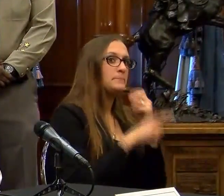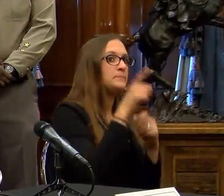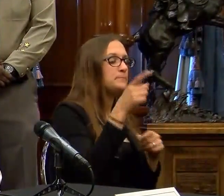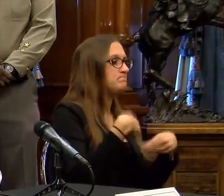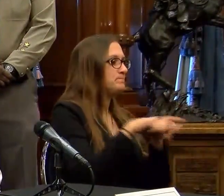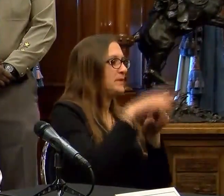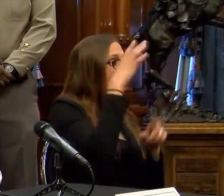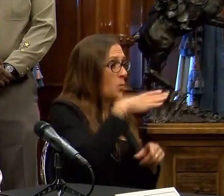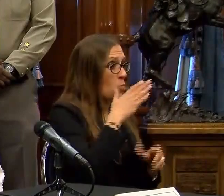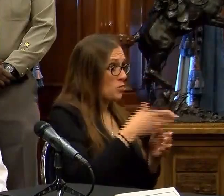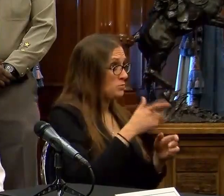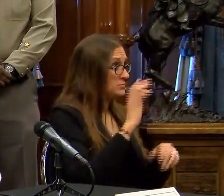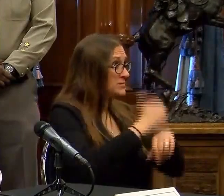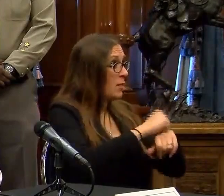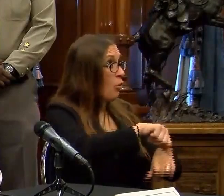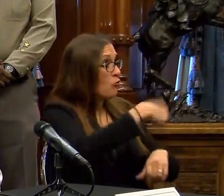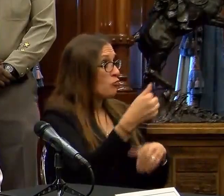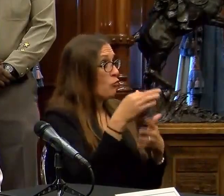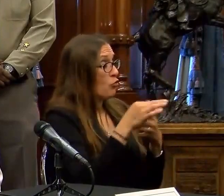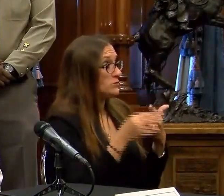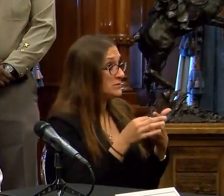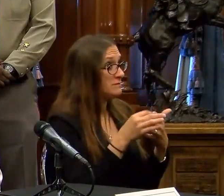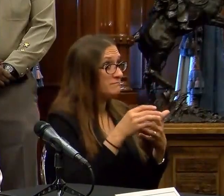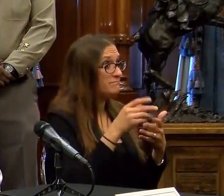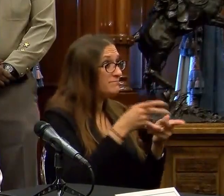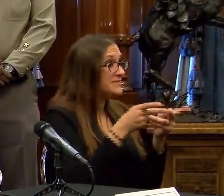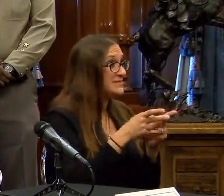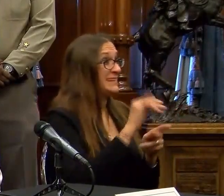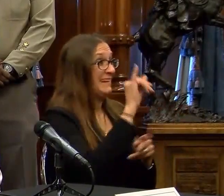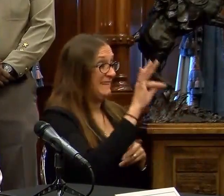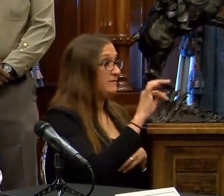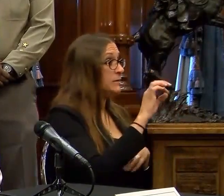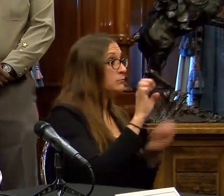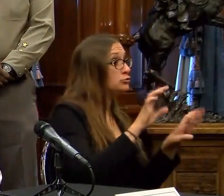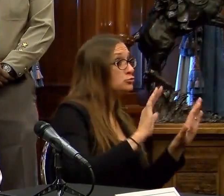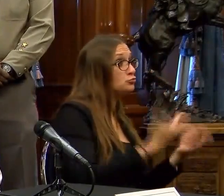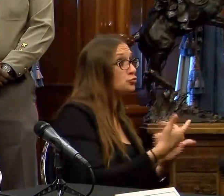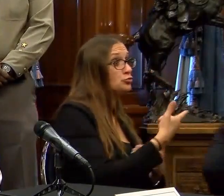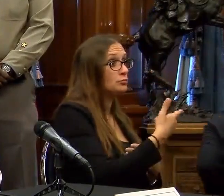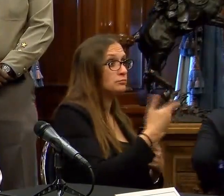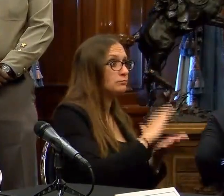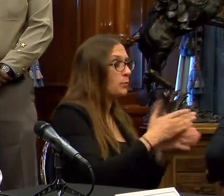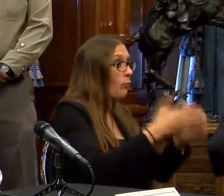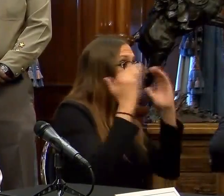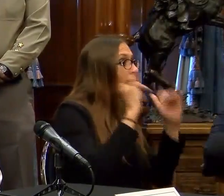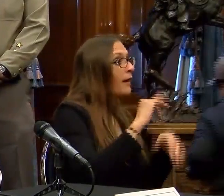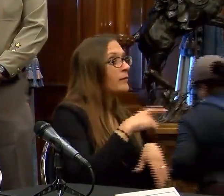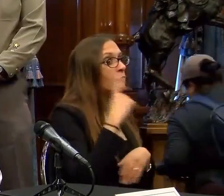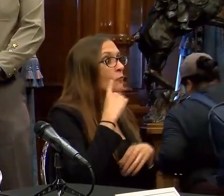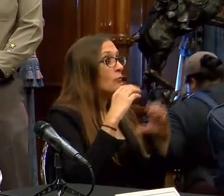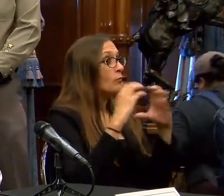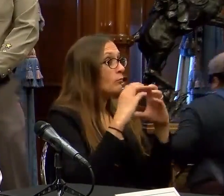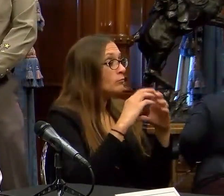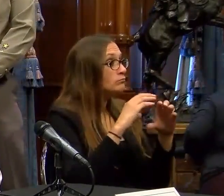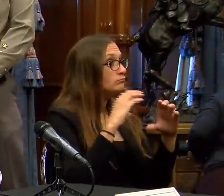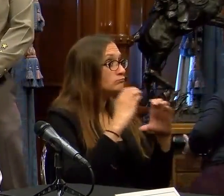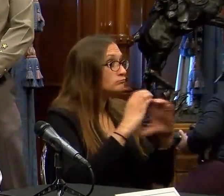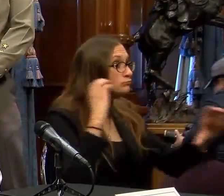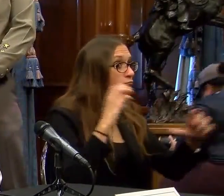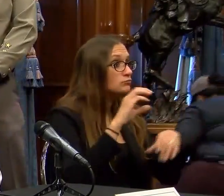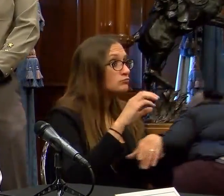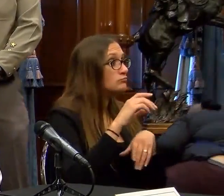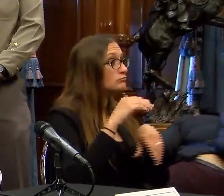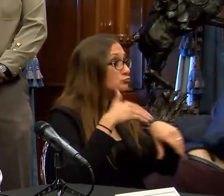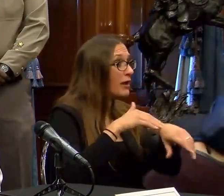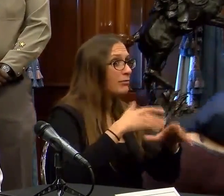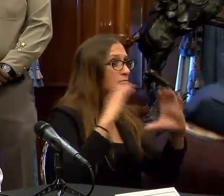Setting up alternate facilities in case emergency rooms do get over trailers or go for COVID and emergencies